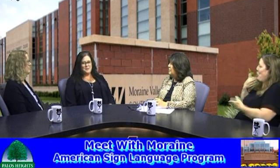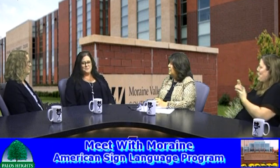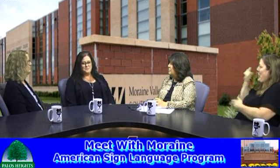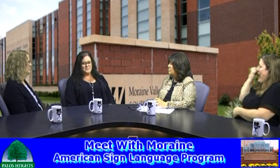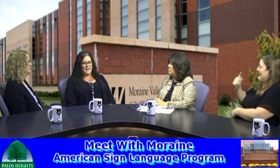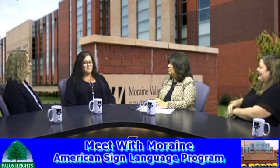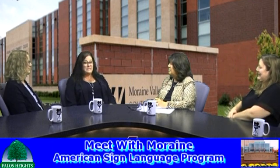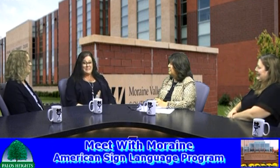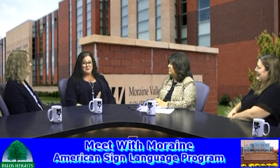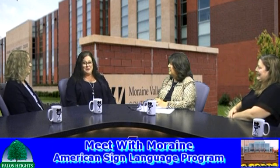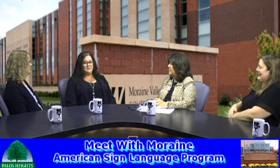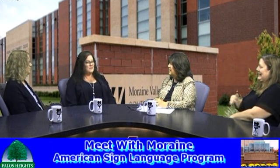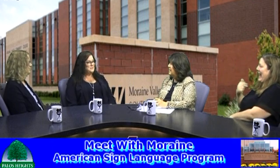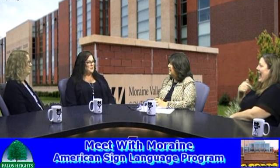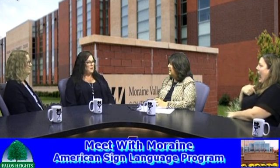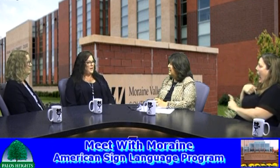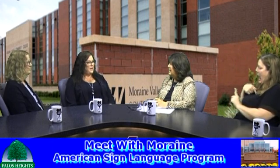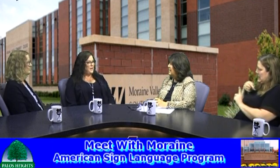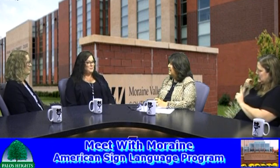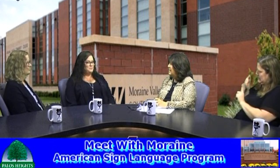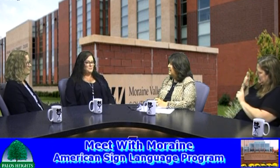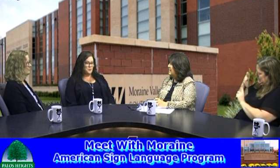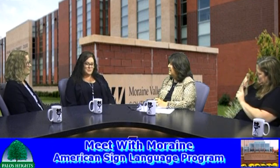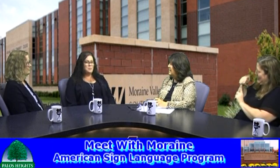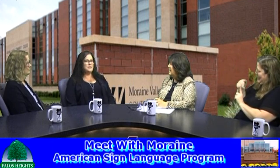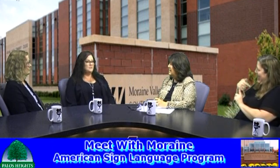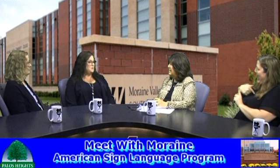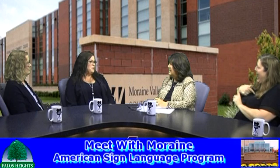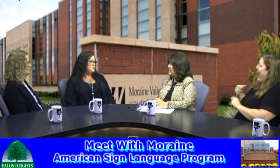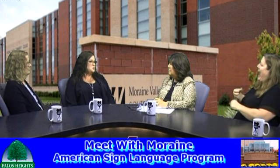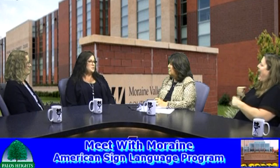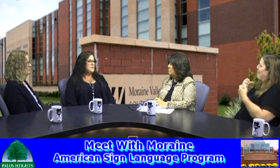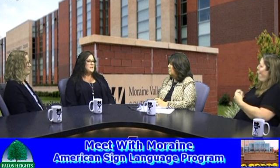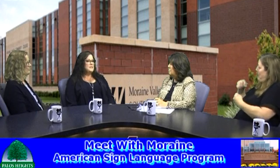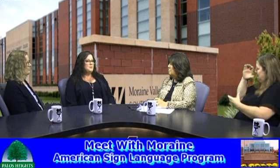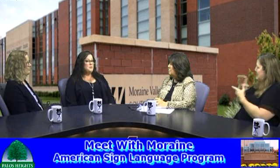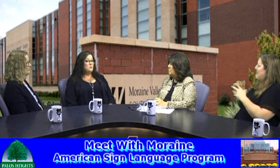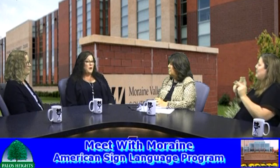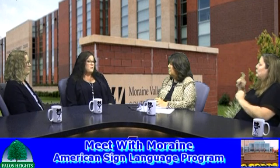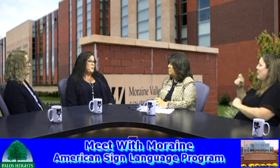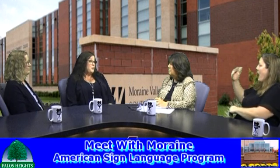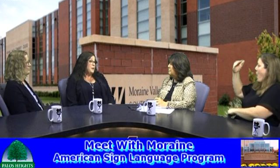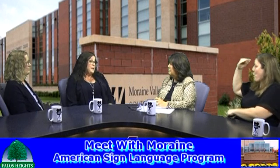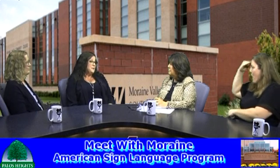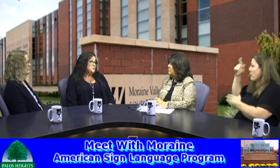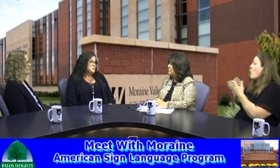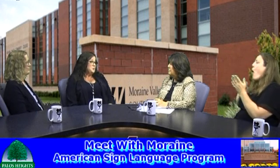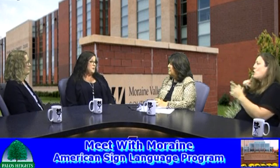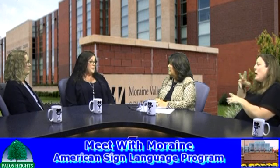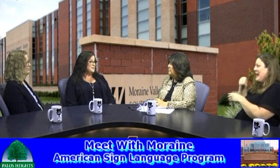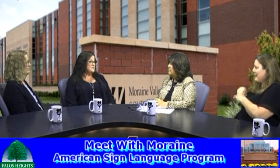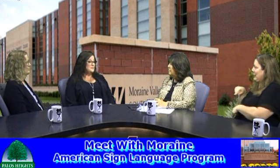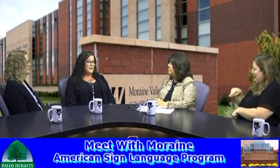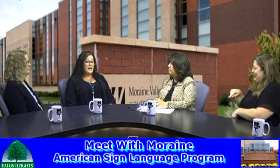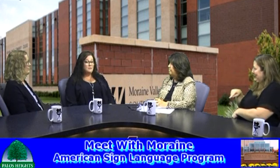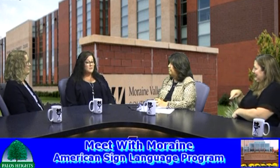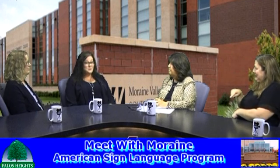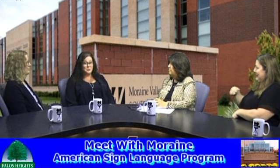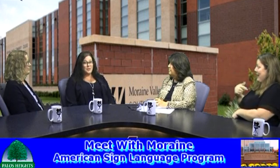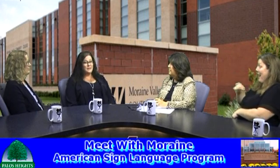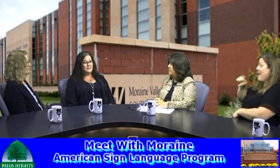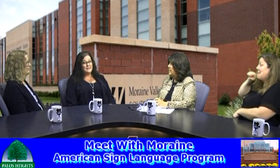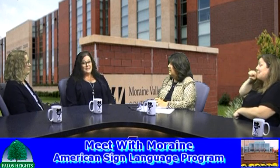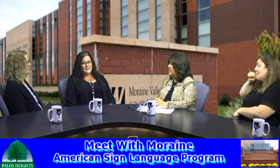and I'm a stickler on that. So I firmly believe that people should be aware of what they're getting into. And I